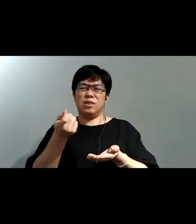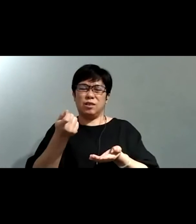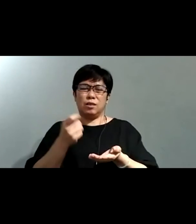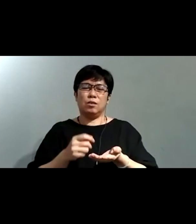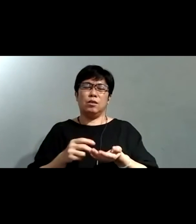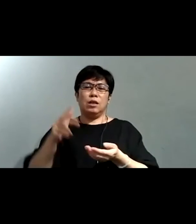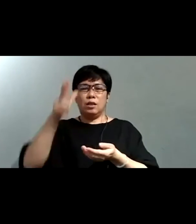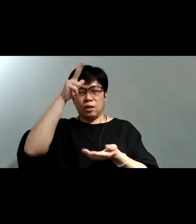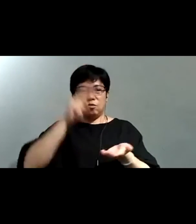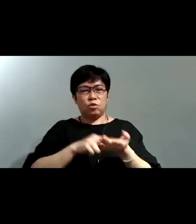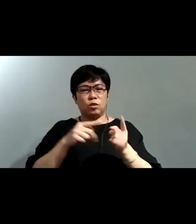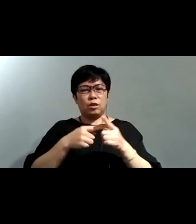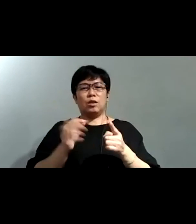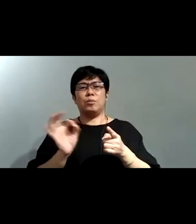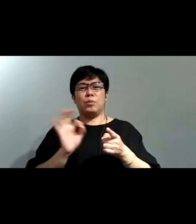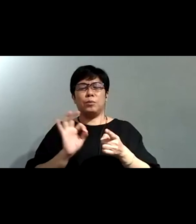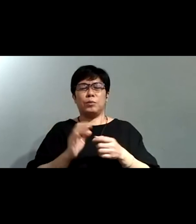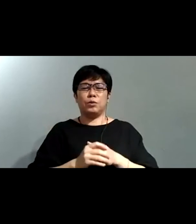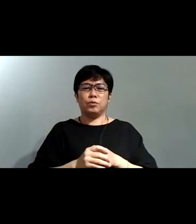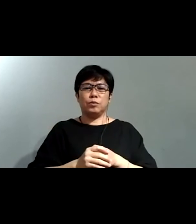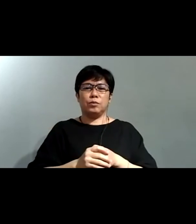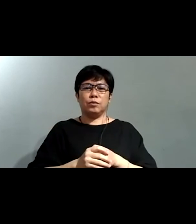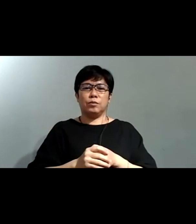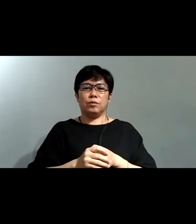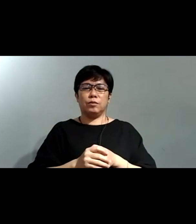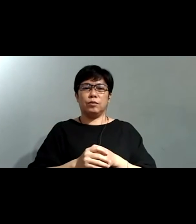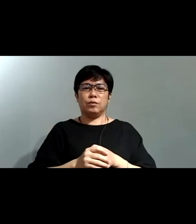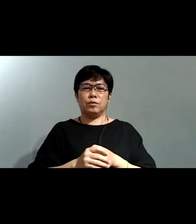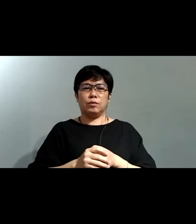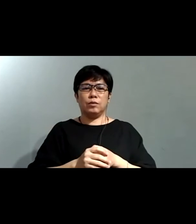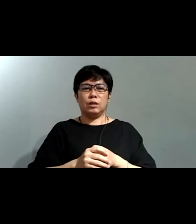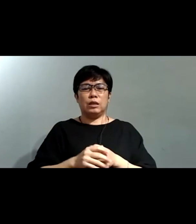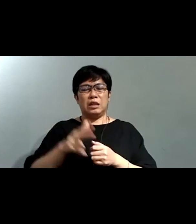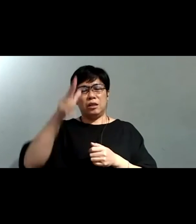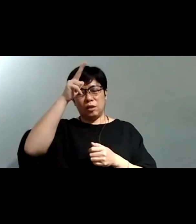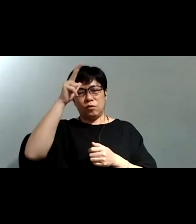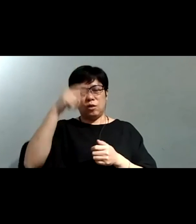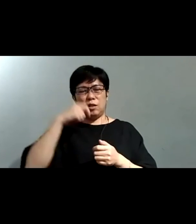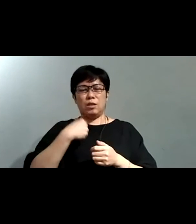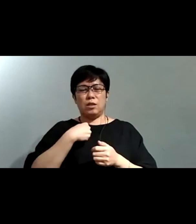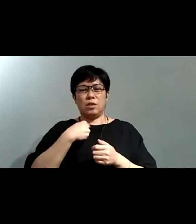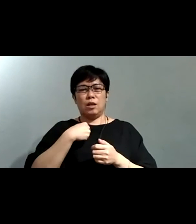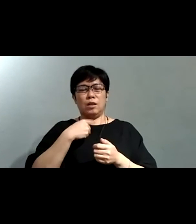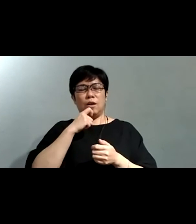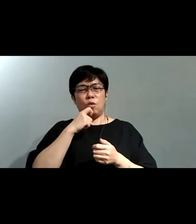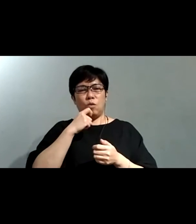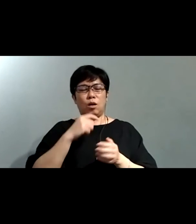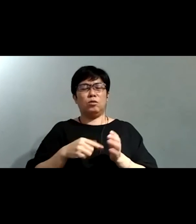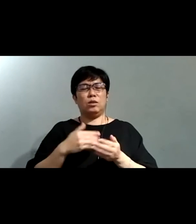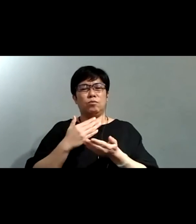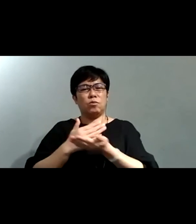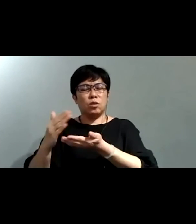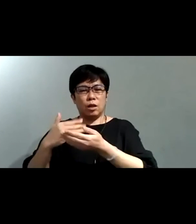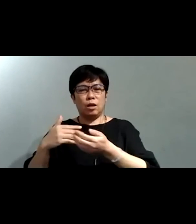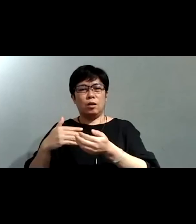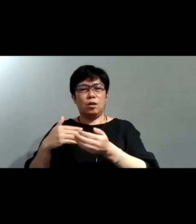the policy making arena and try to ignore their feeling and their perception. And this is the situation we are now facing.